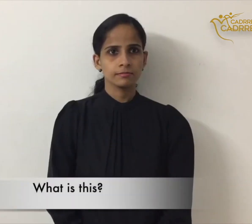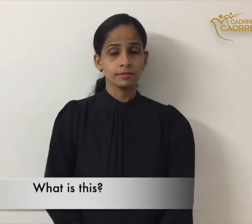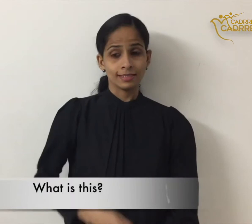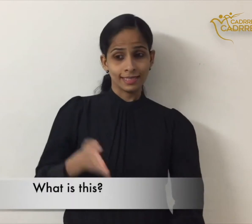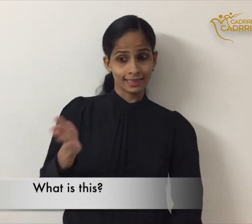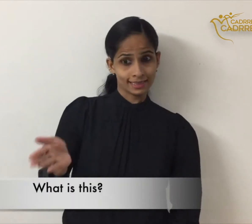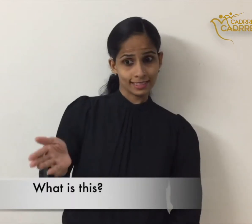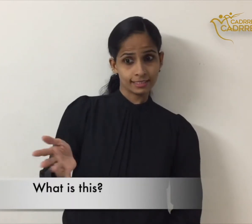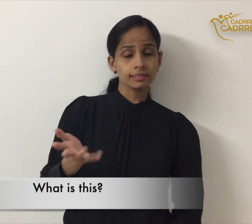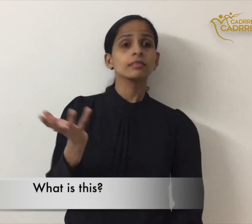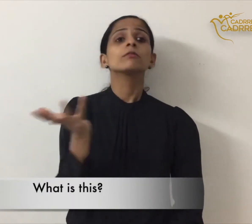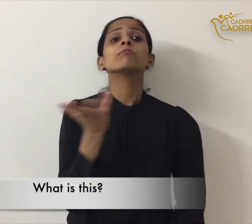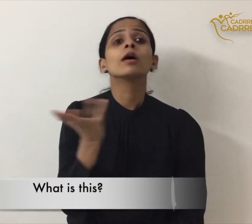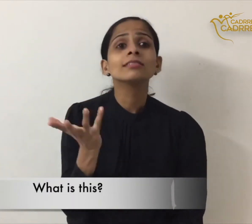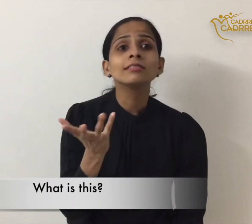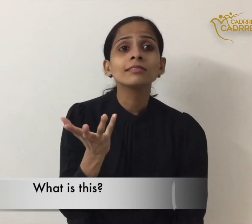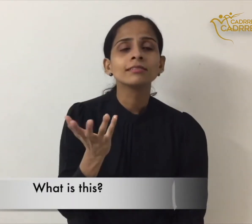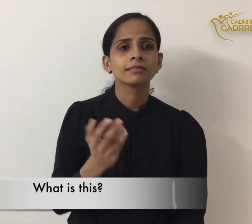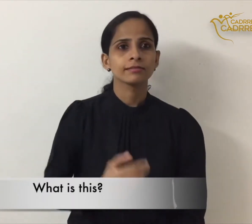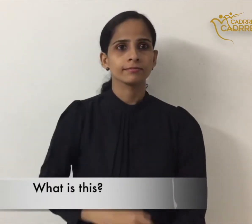What is this?